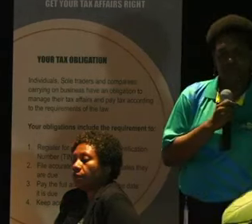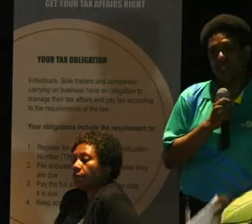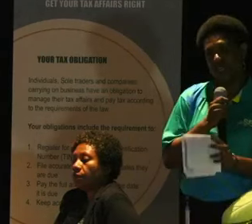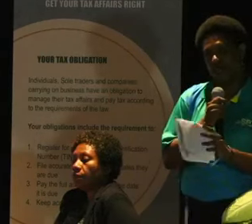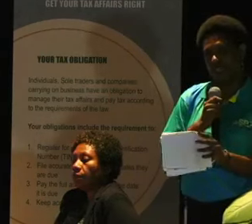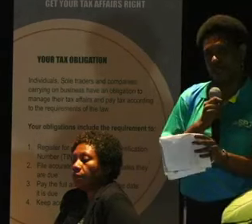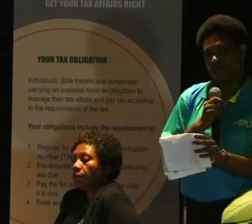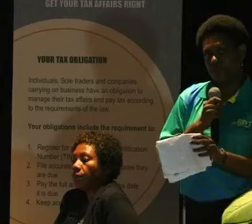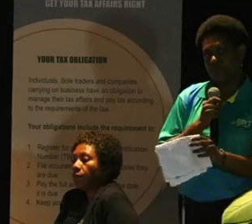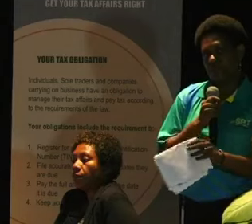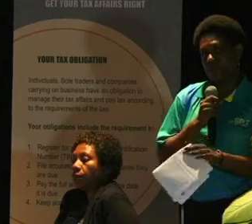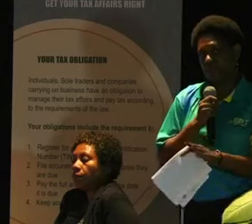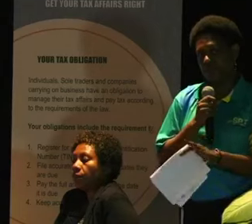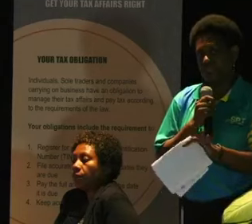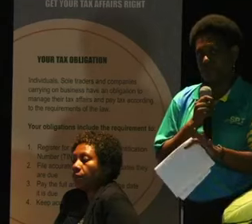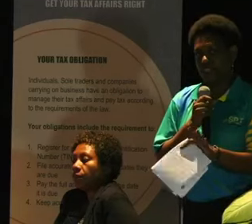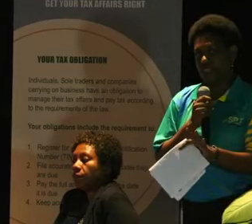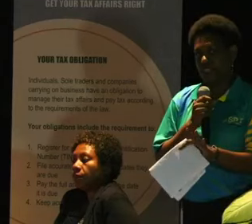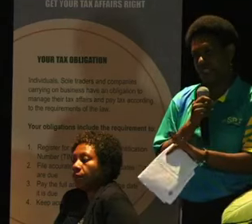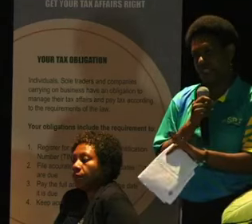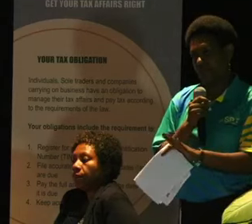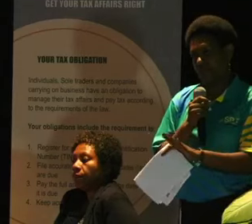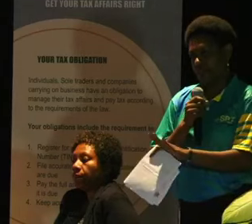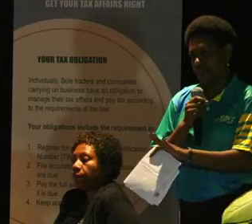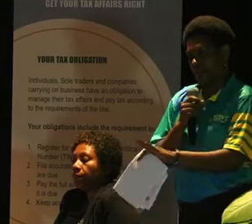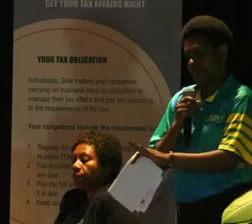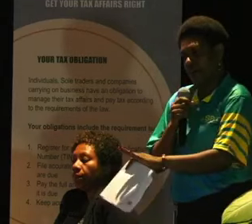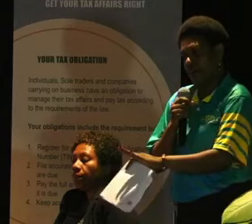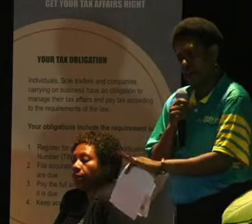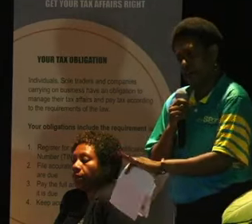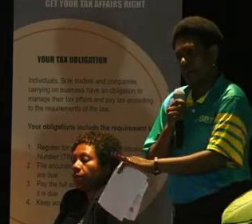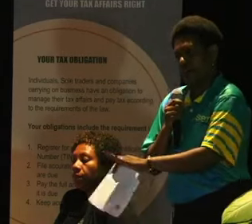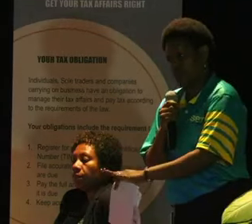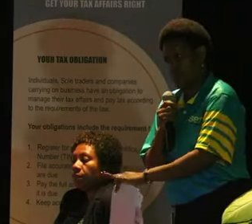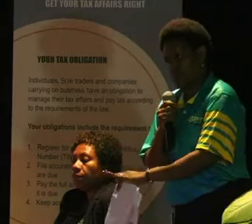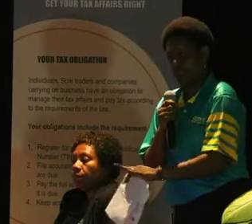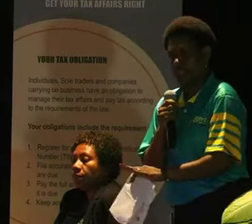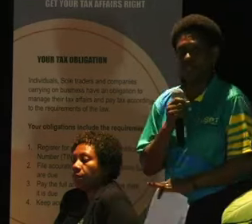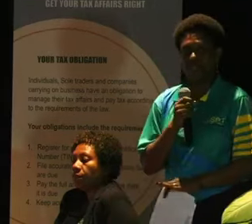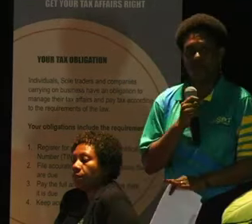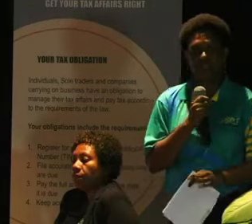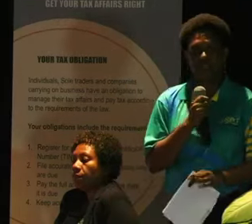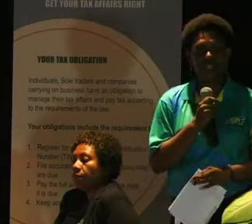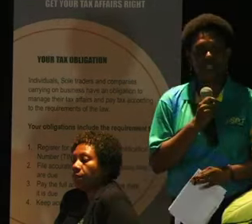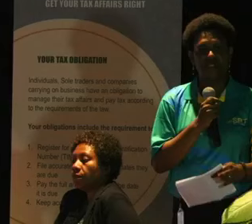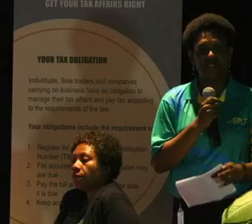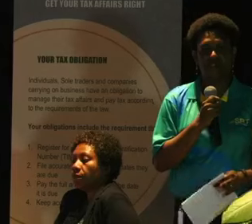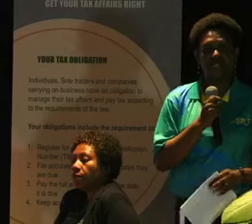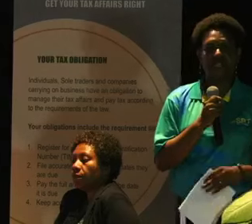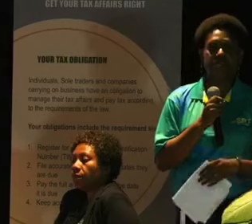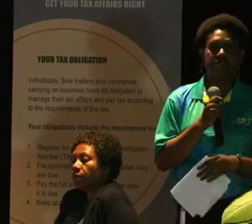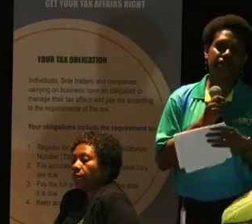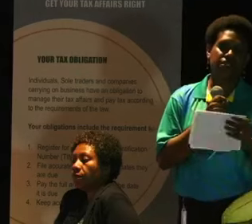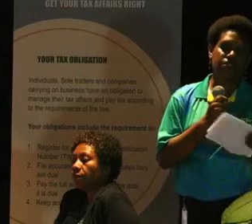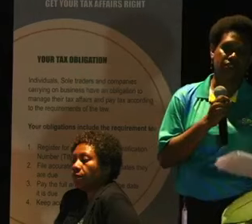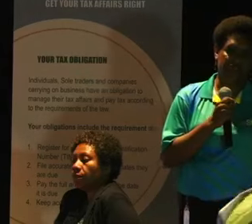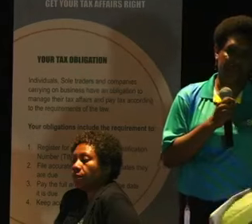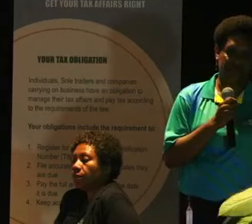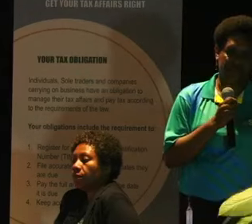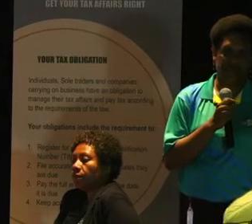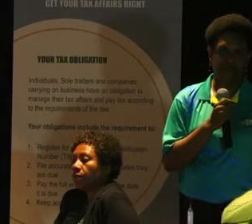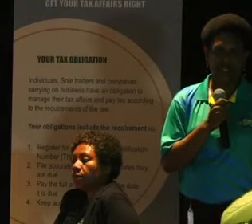you. No, you make him all same, or this business should have maybe one plow owner, two plow owner, that's all. Because in terms of reporting, it will have its